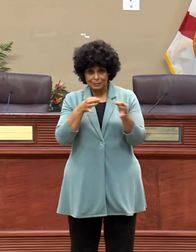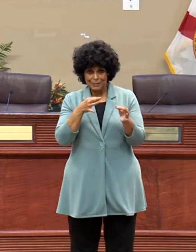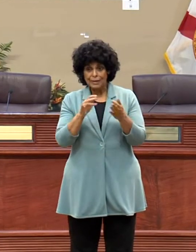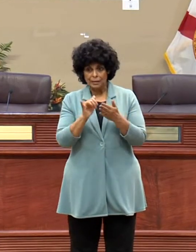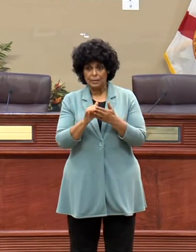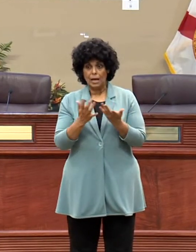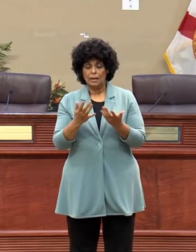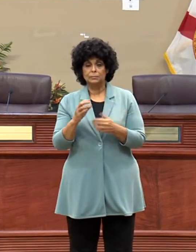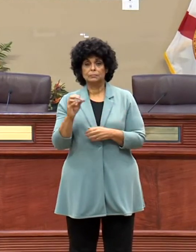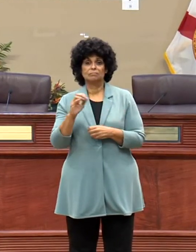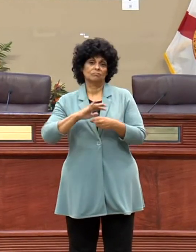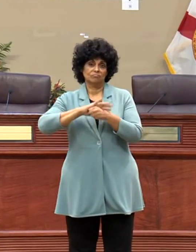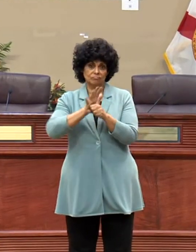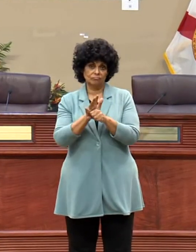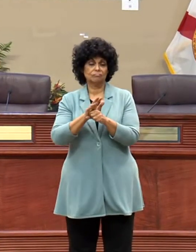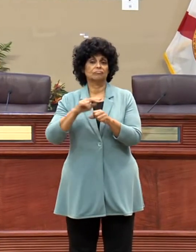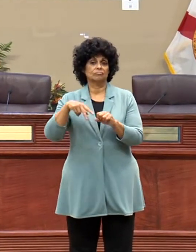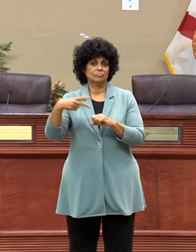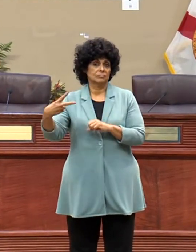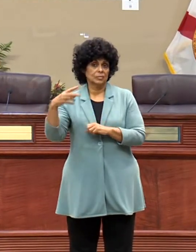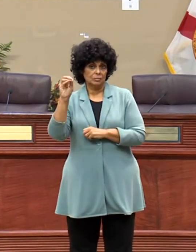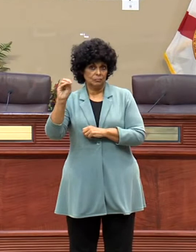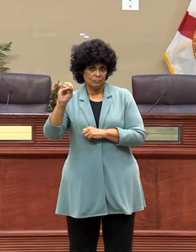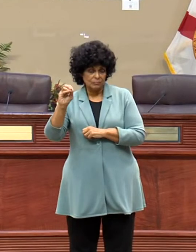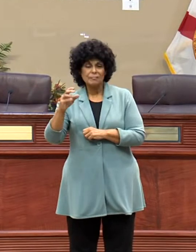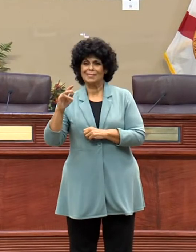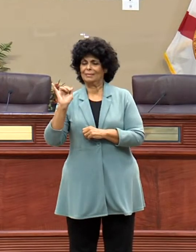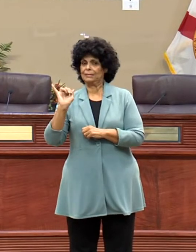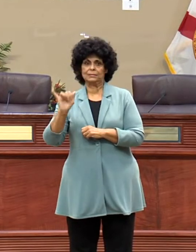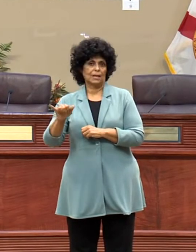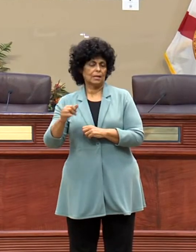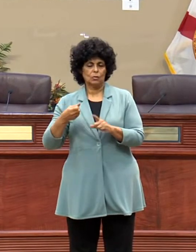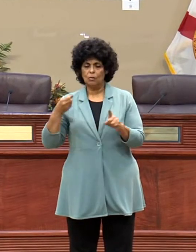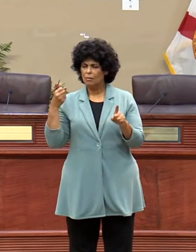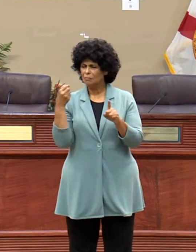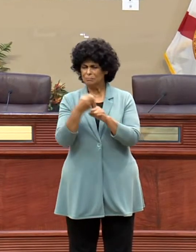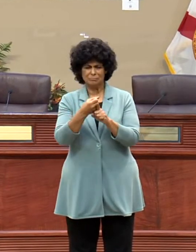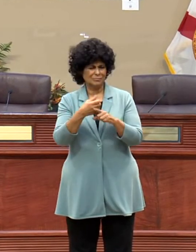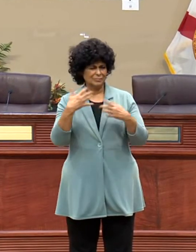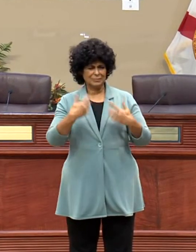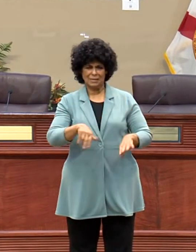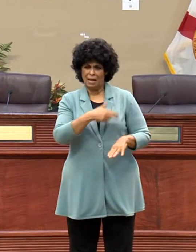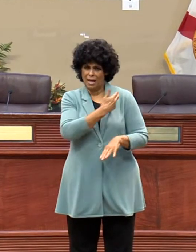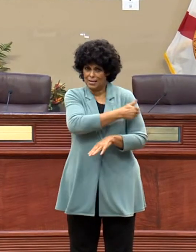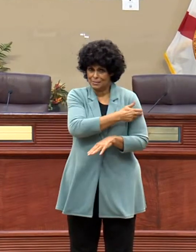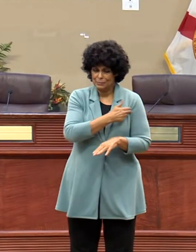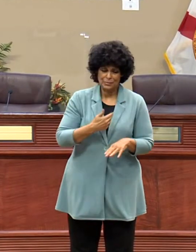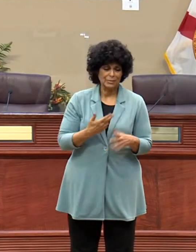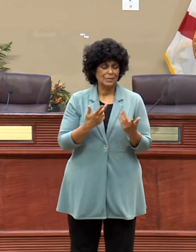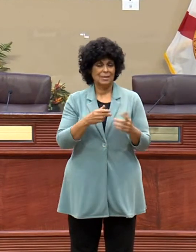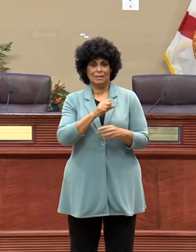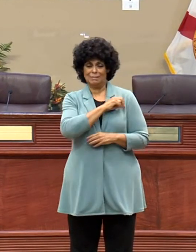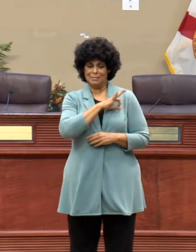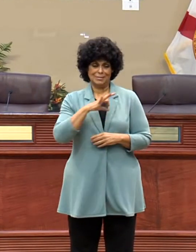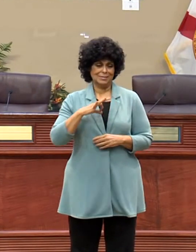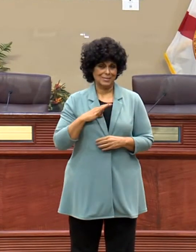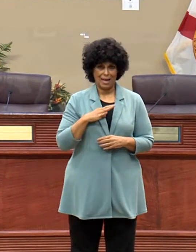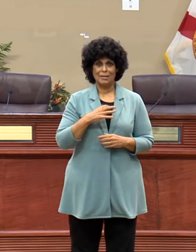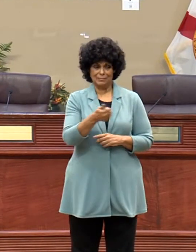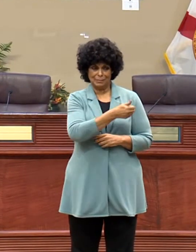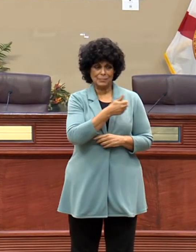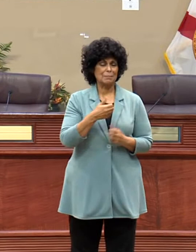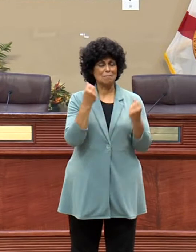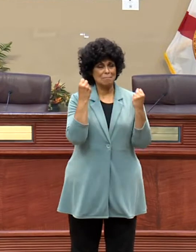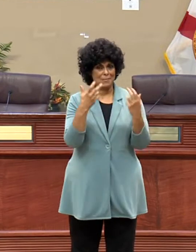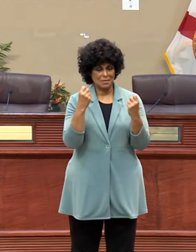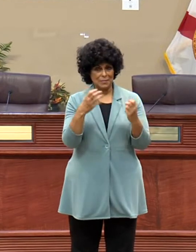hospitals with an increase of patients during one of the worst staffing shortages in decades. Today, there